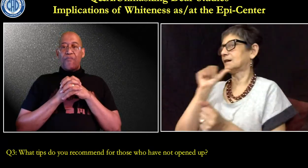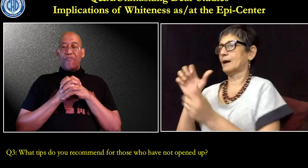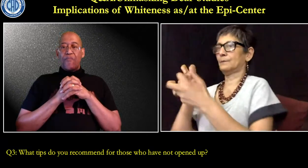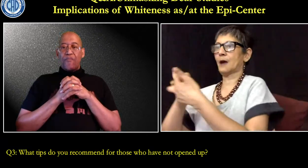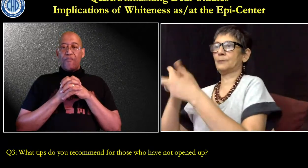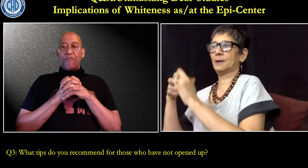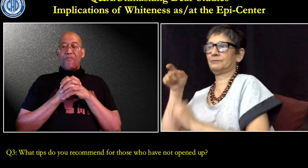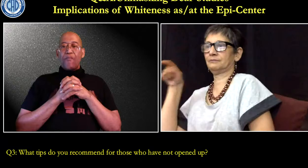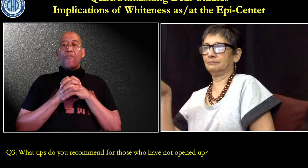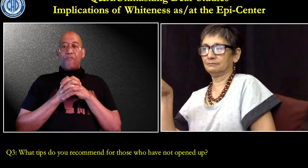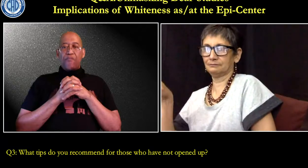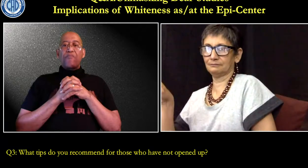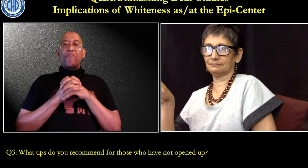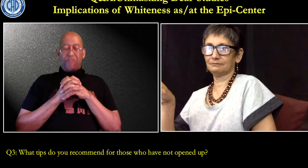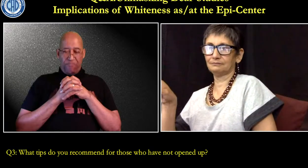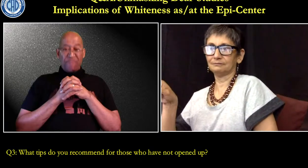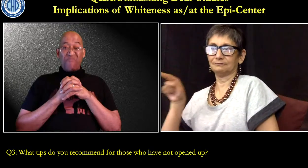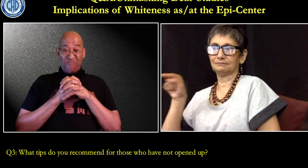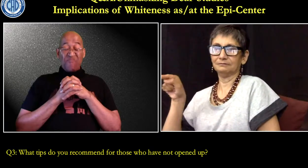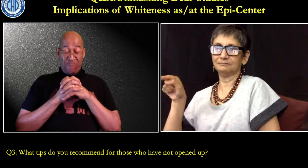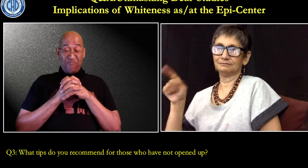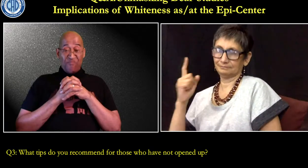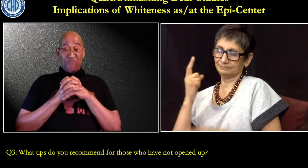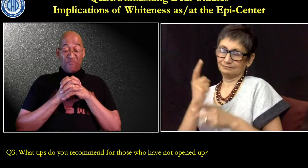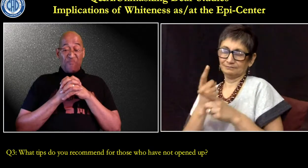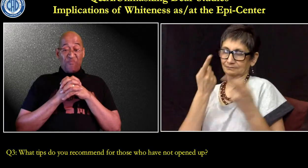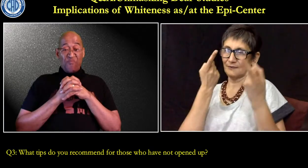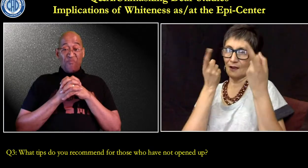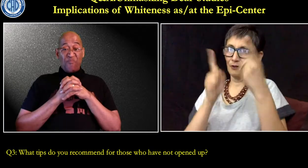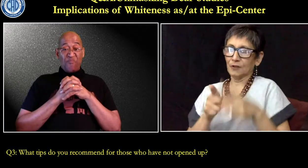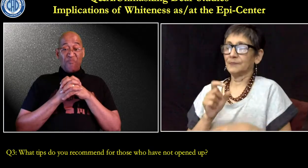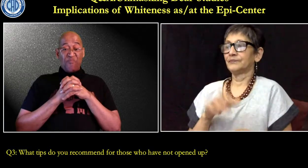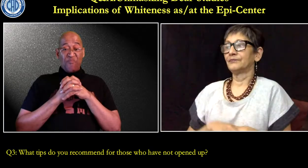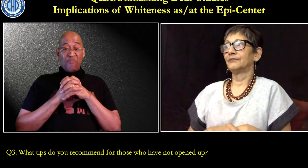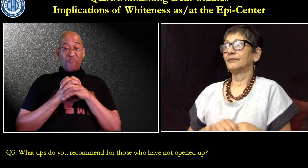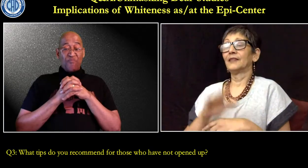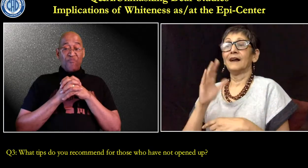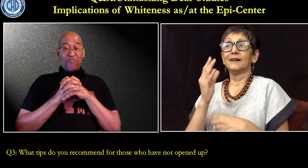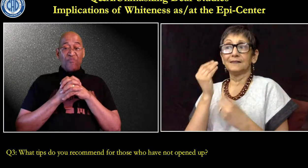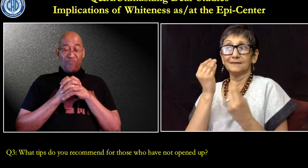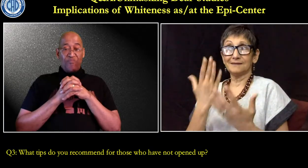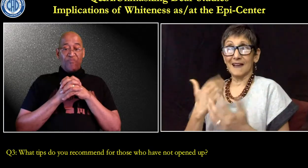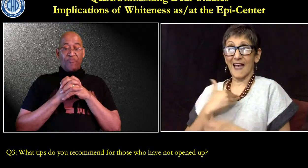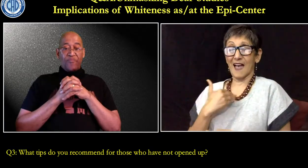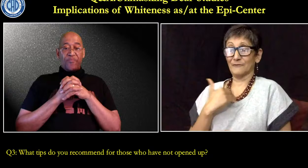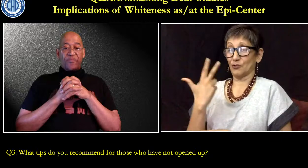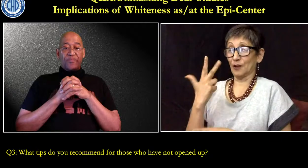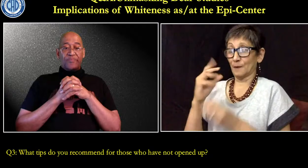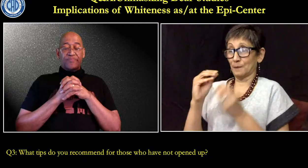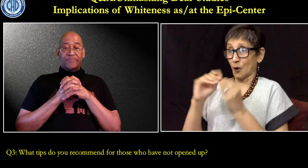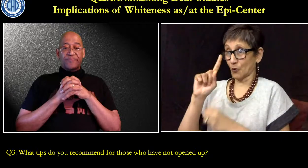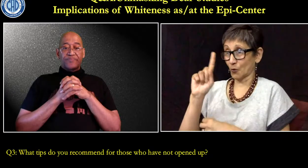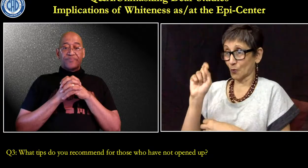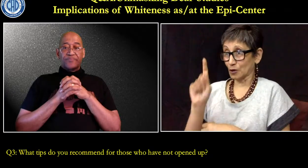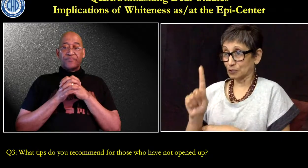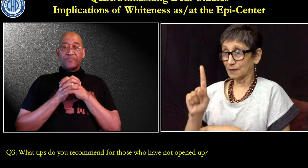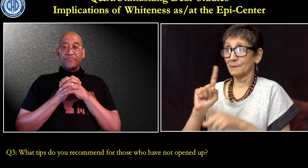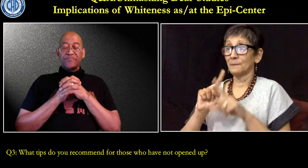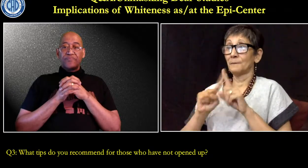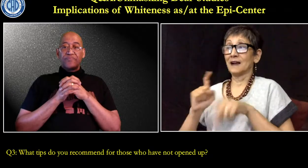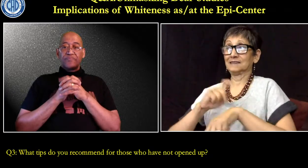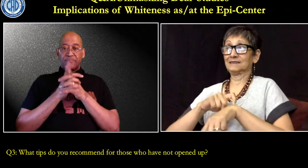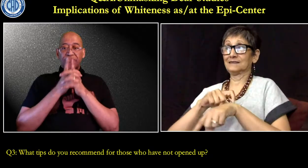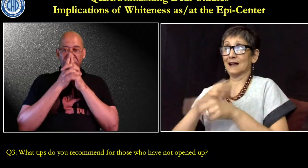So we need a solution to be part of the solution and not be part of the problem, then you're saying. I agree totally.